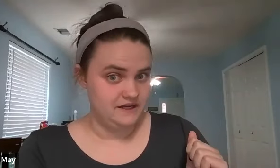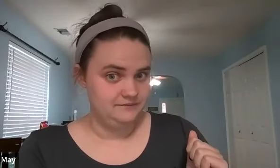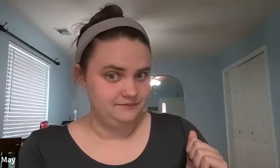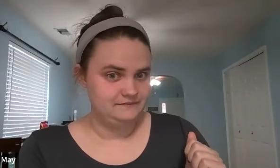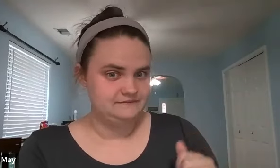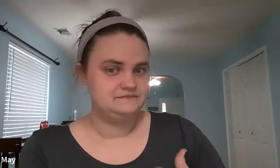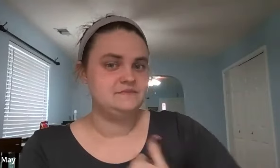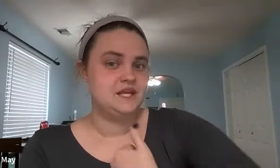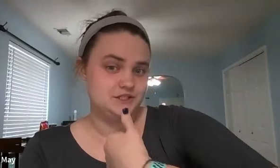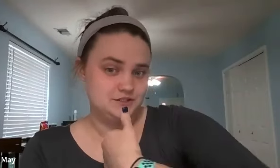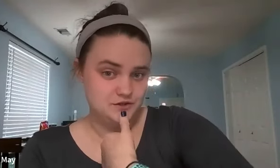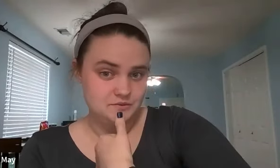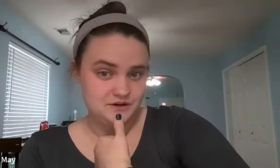Strawberry.